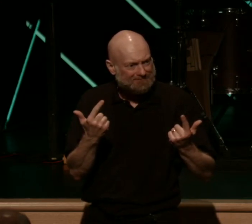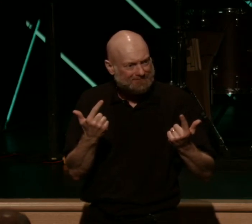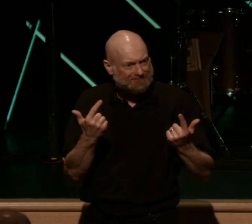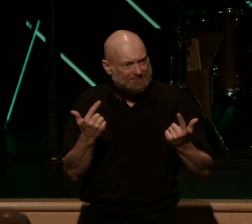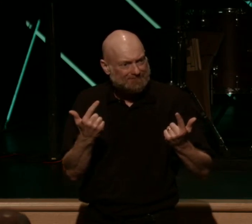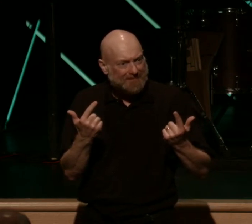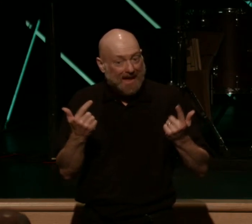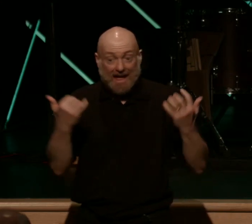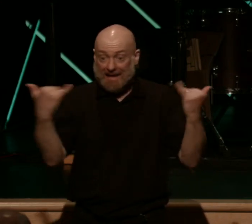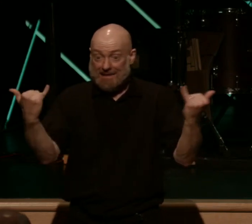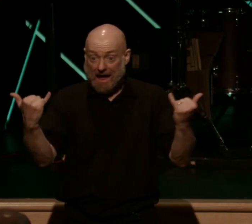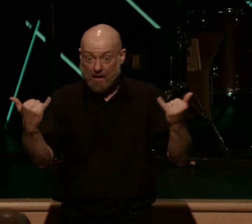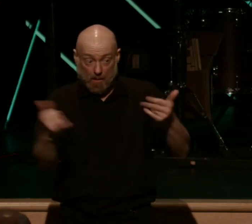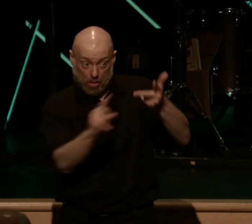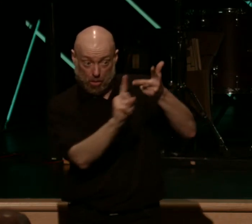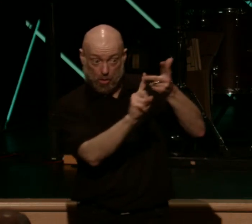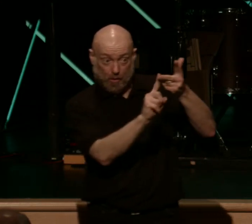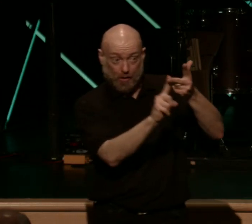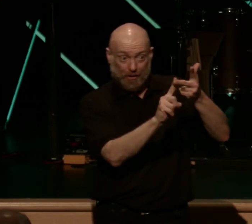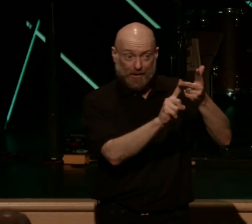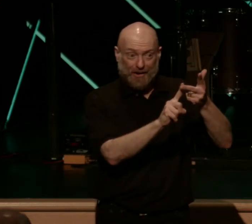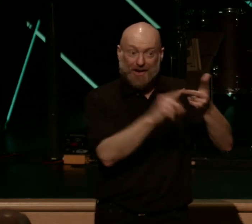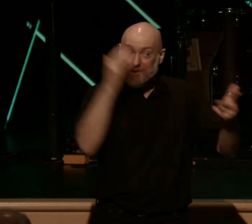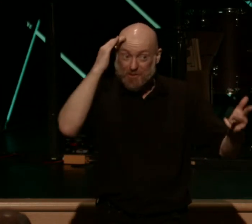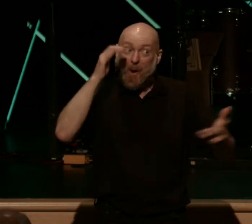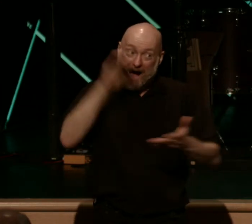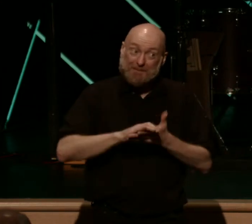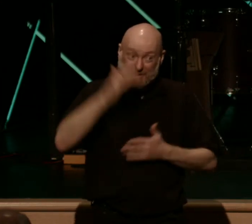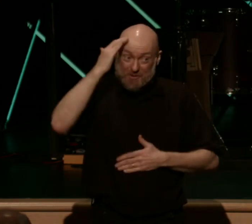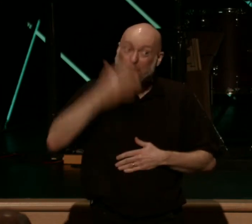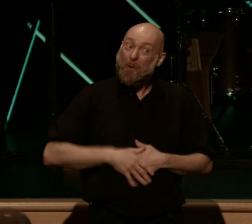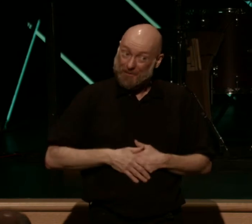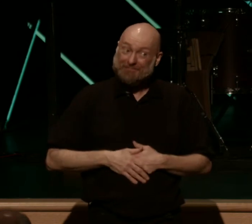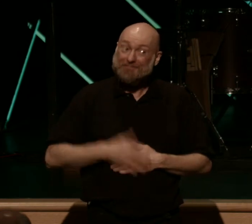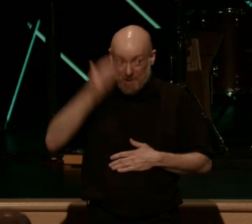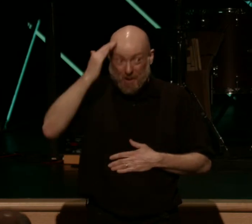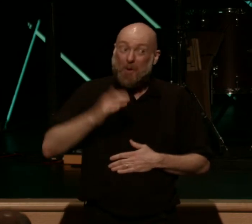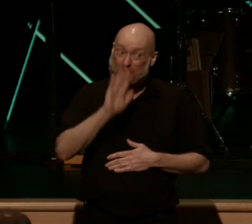Which leads us to our third and final point. We know where this is going, right, husbands?